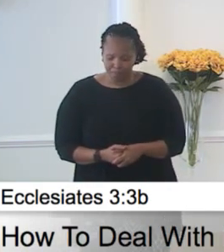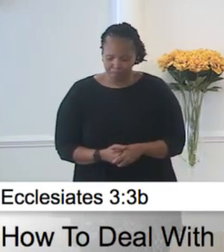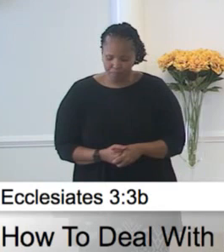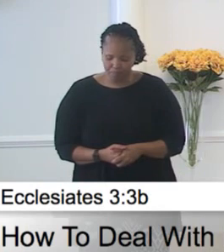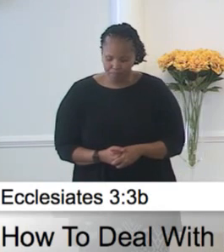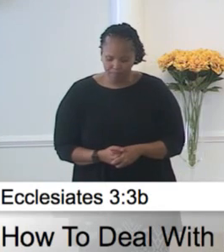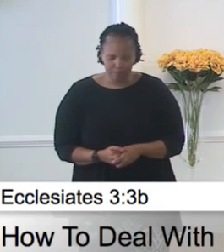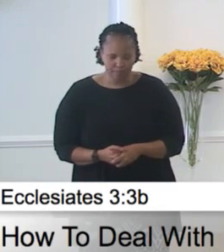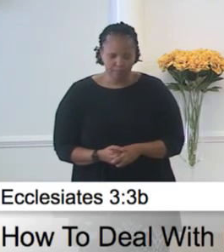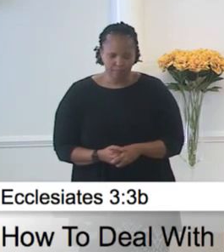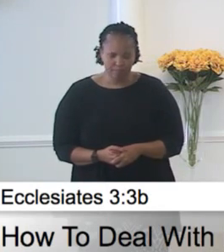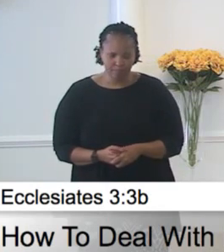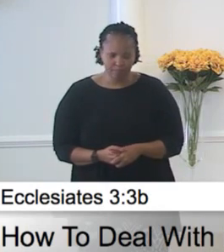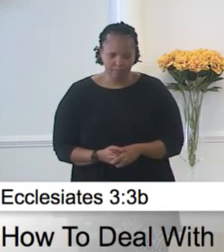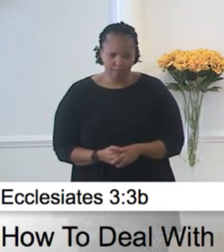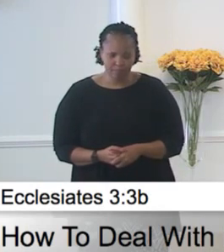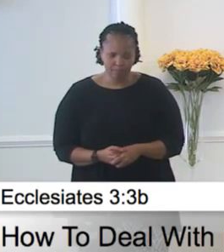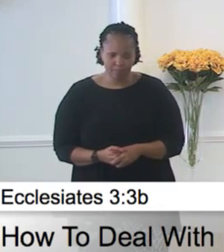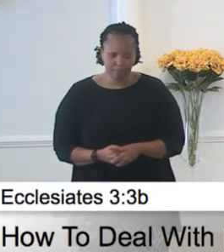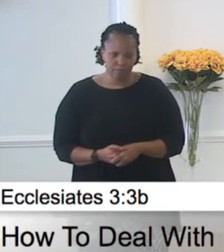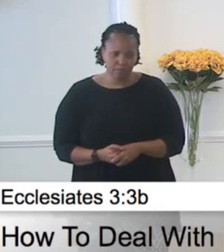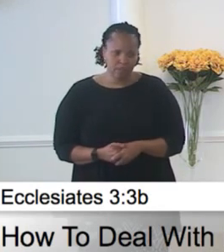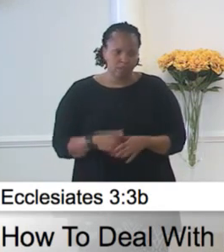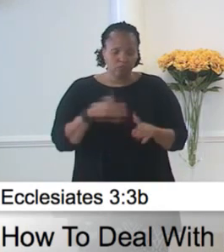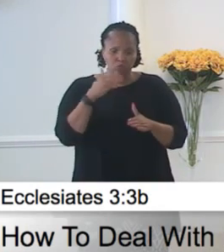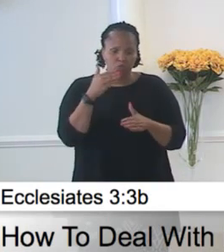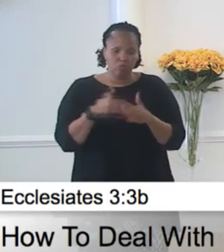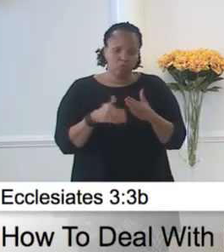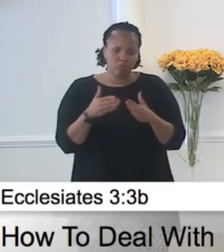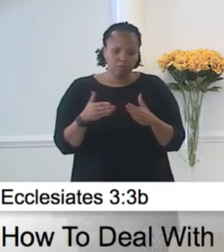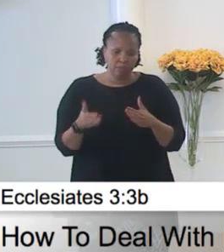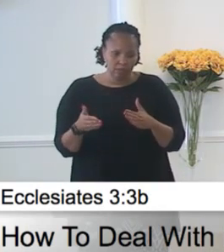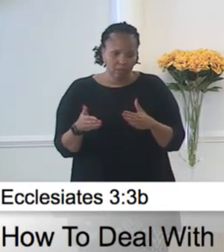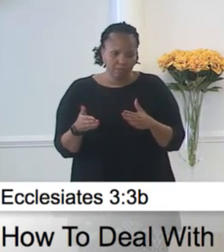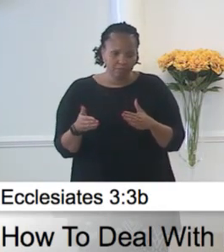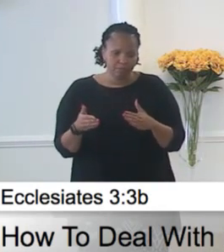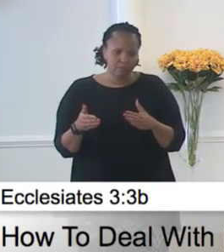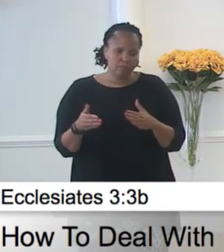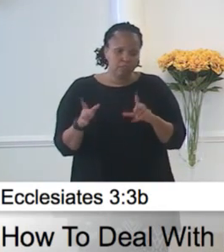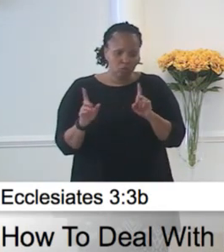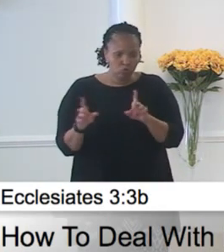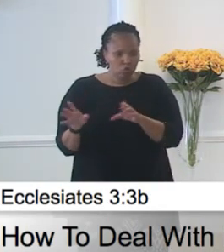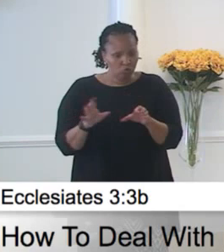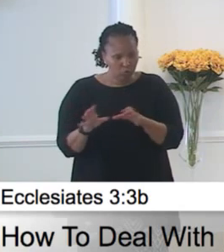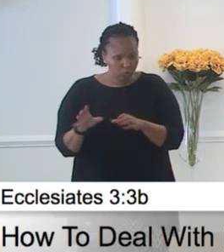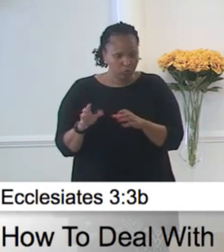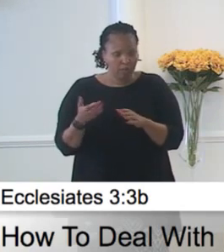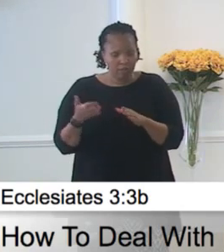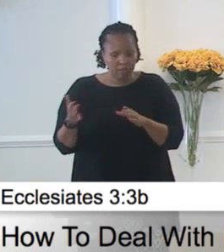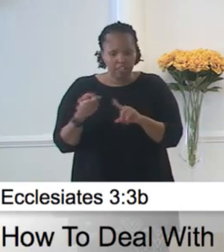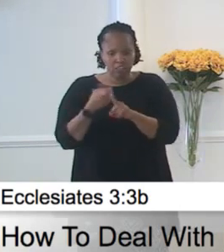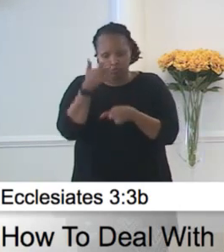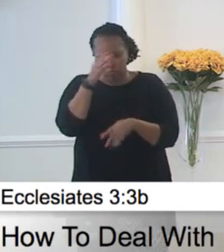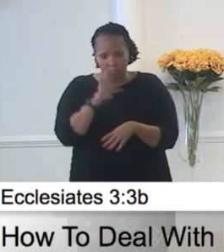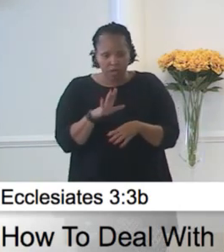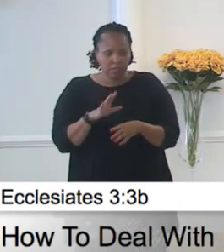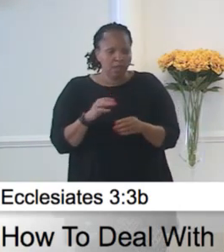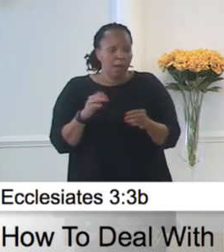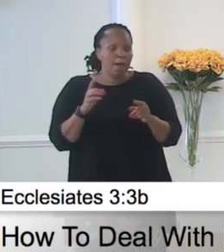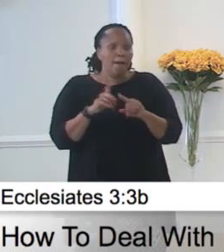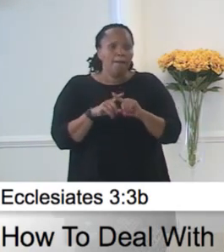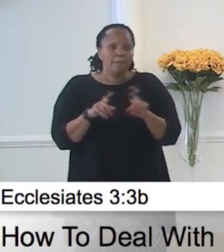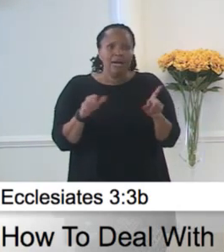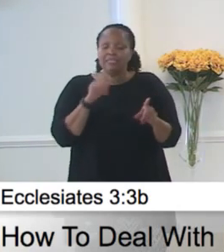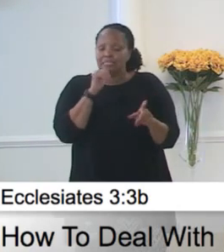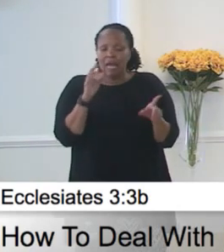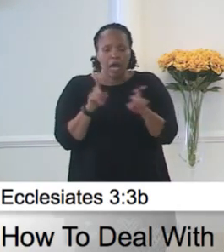He said that's going to bid you things. You do the things of God, but not according to the